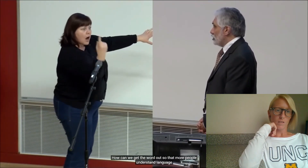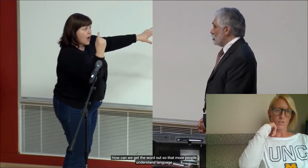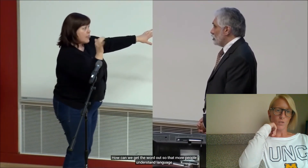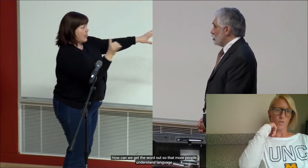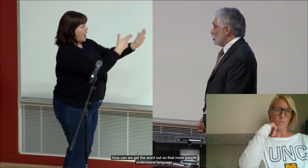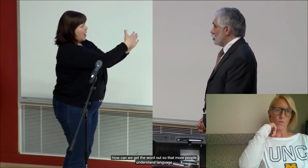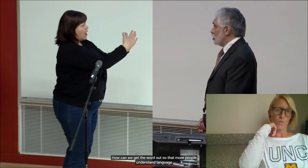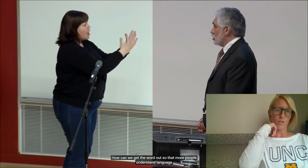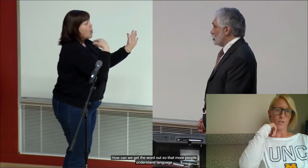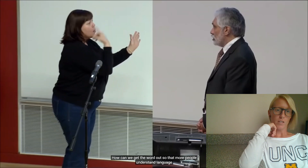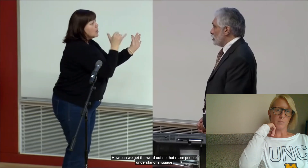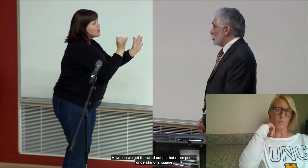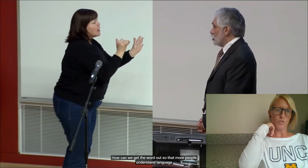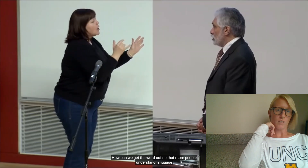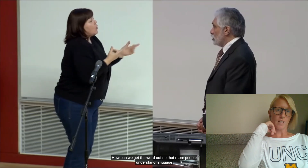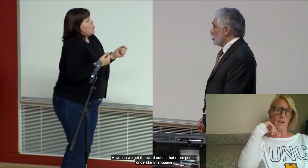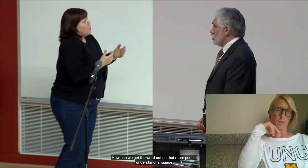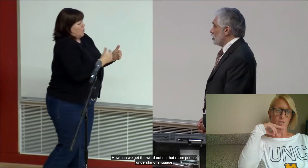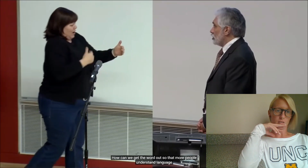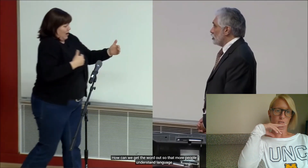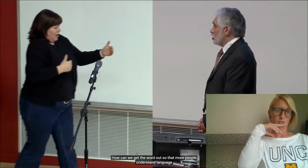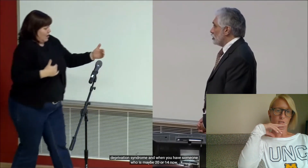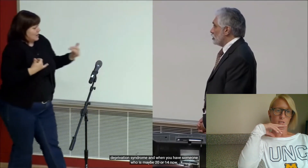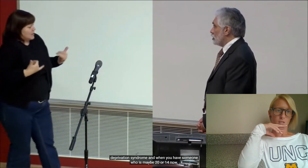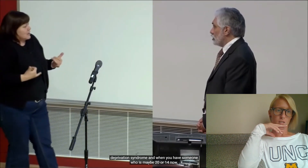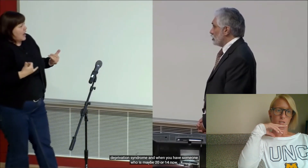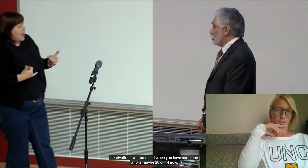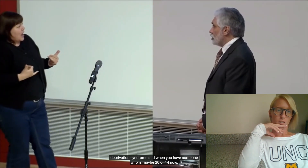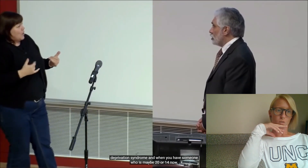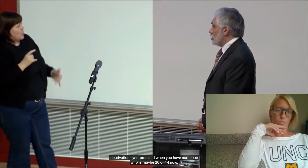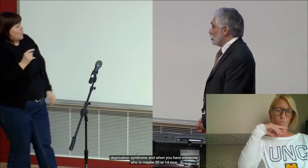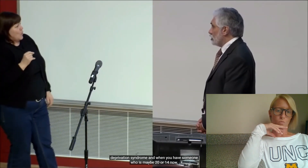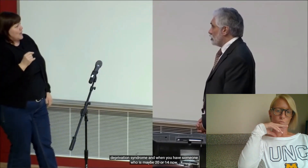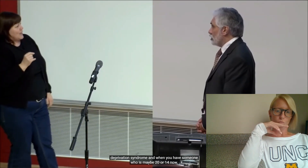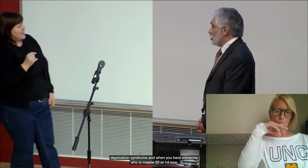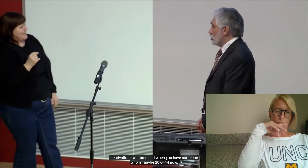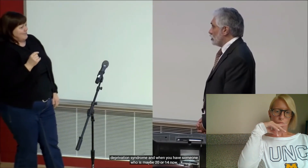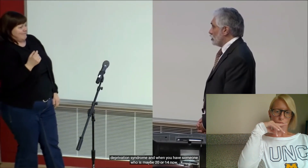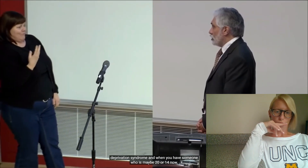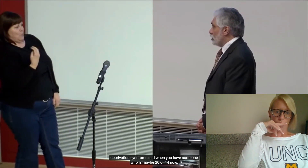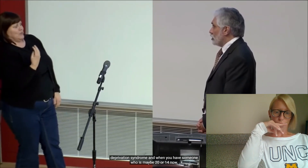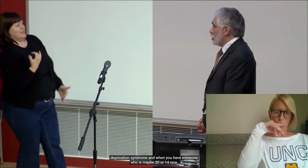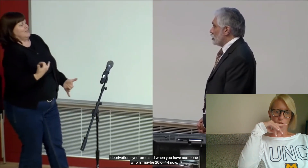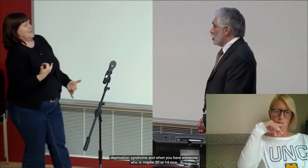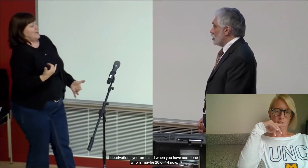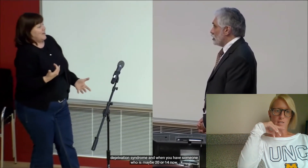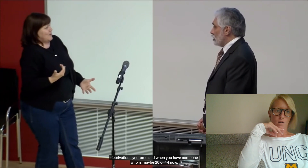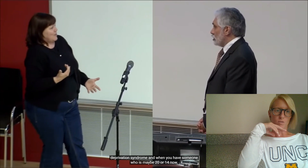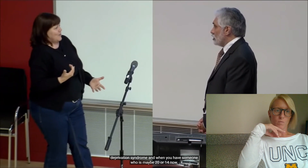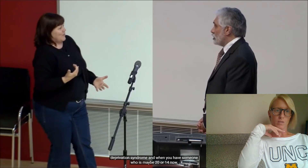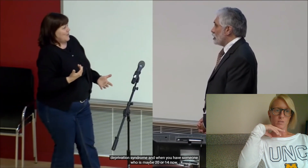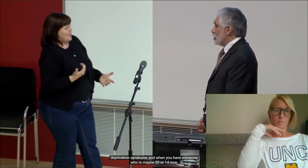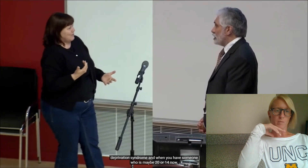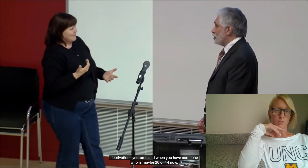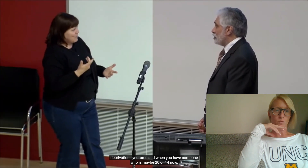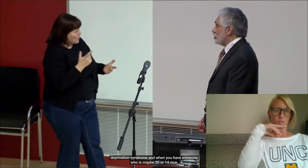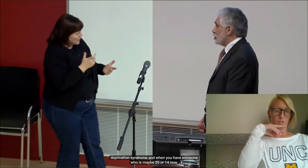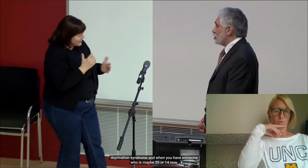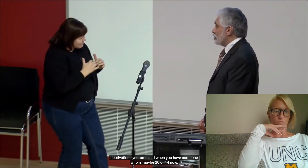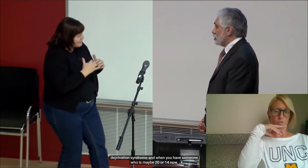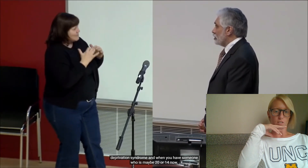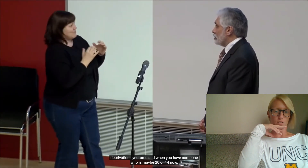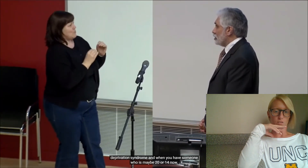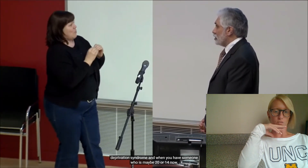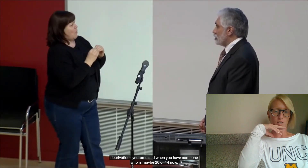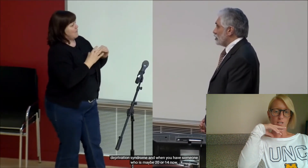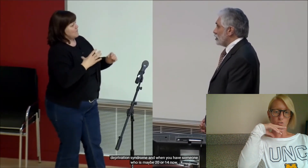How can we get the So word out so more that more people exposure can understand happen. language deprivation syndrome? And And now someone's maybe when you have 20 or